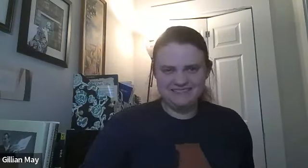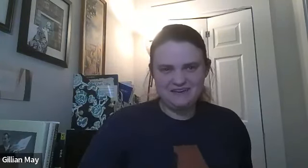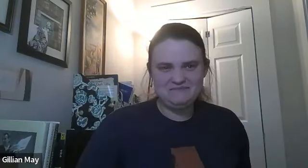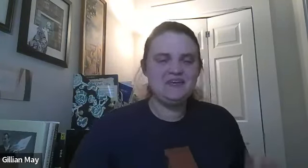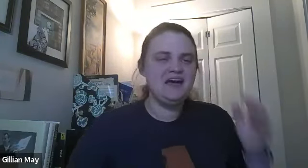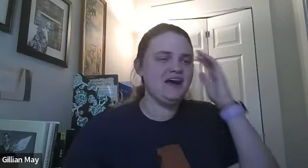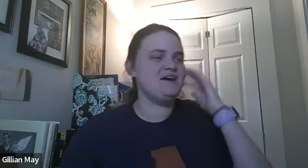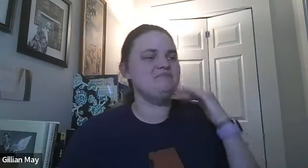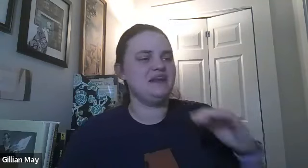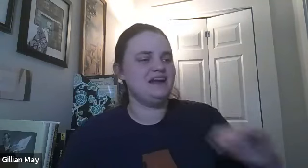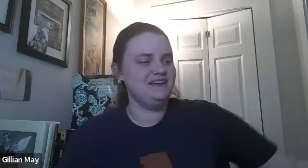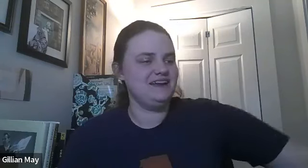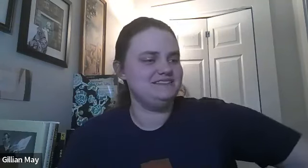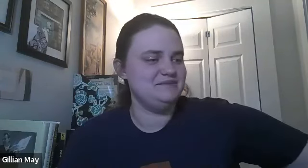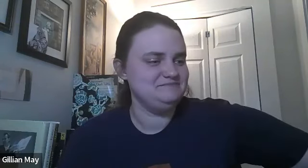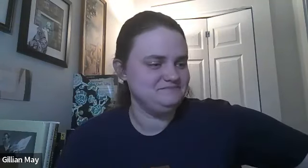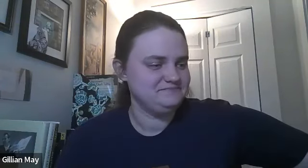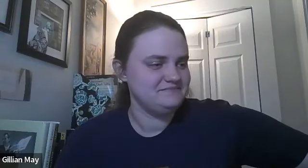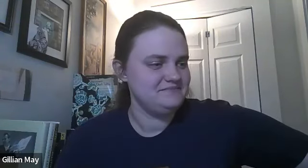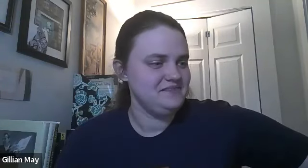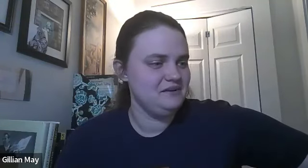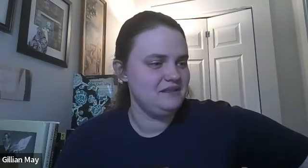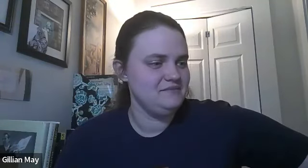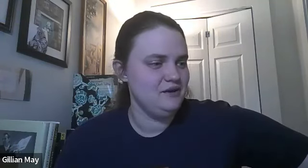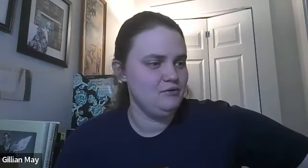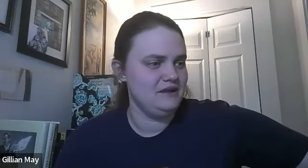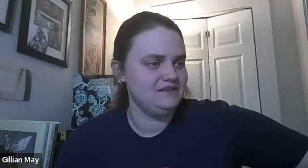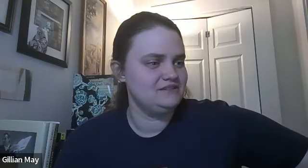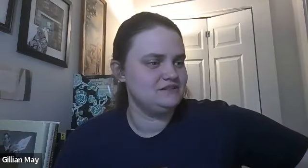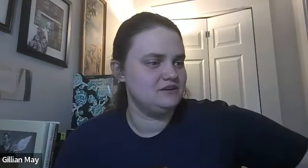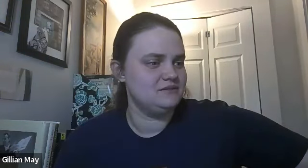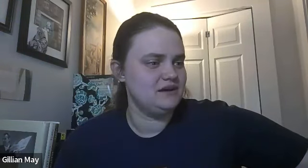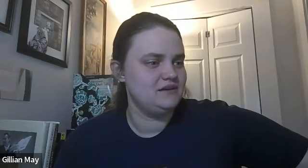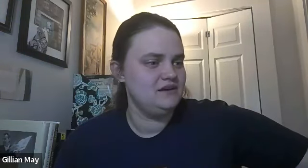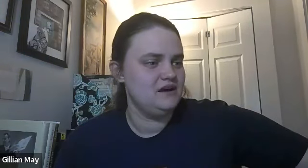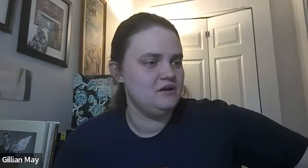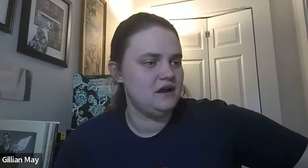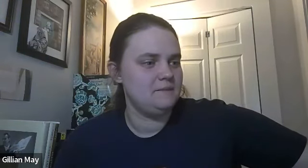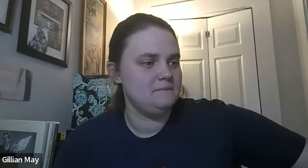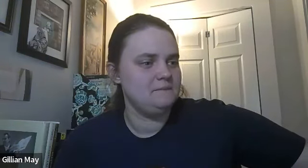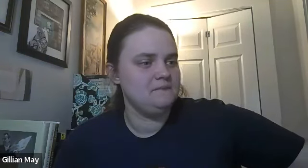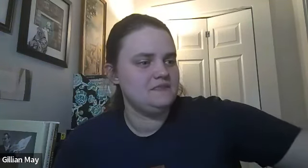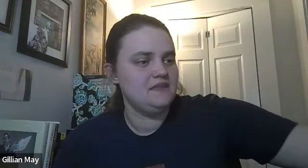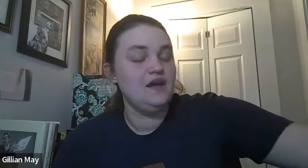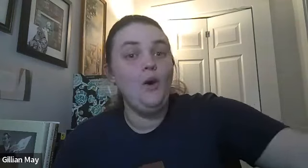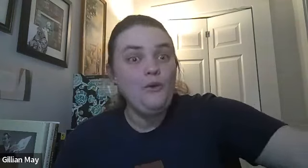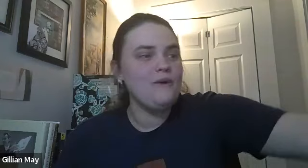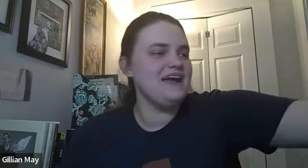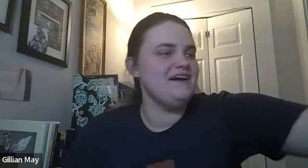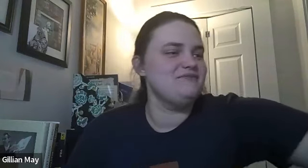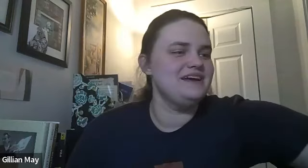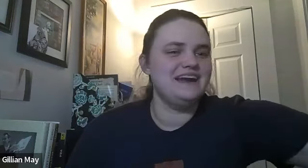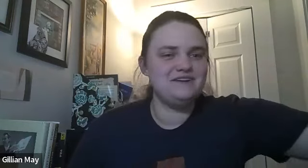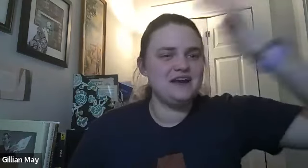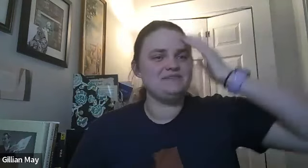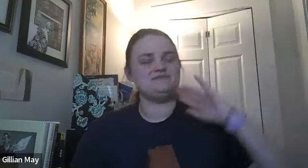them. But I can add some. All right, let me go. Oh, my list started back. Okay. Oh, I have one. I forgot about this one.